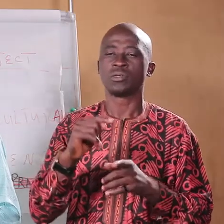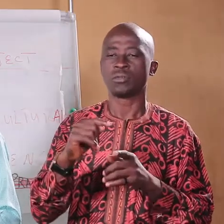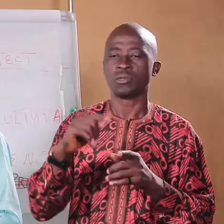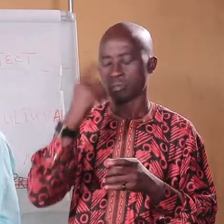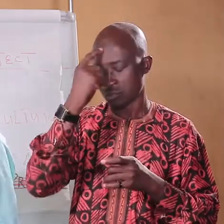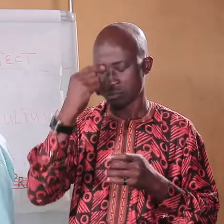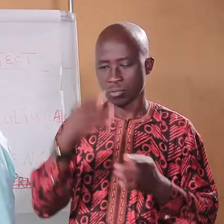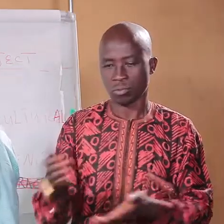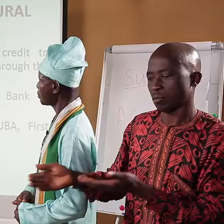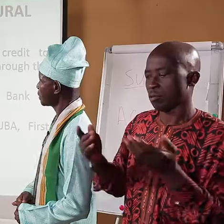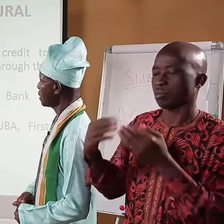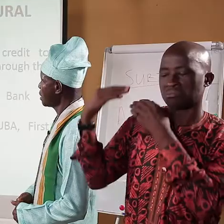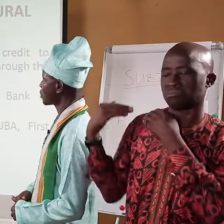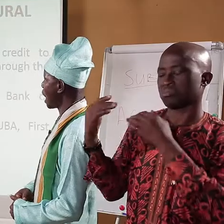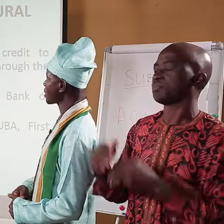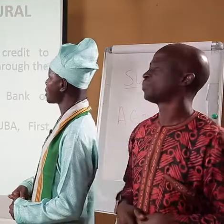bearing the burden.